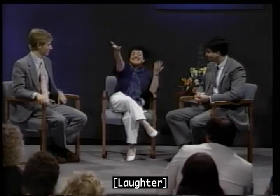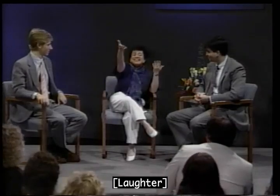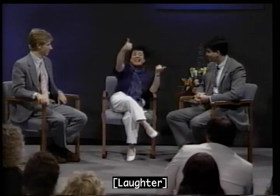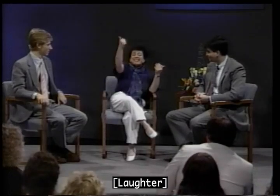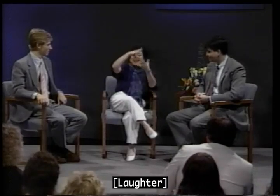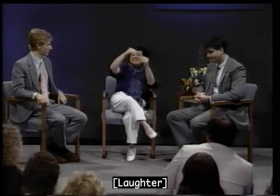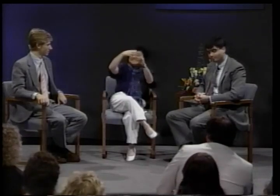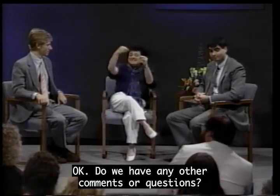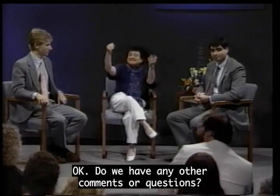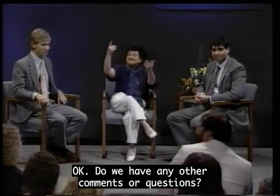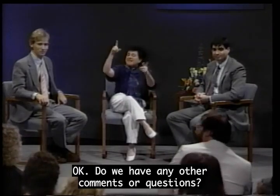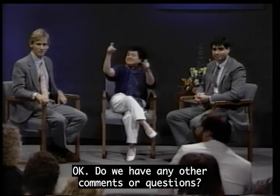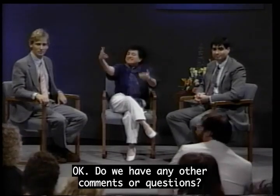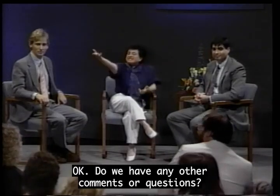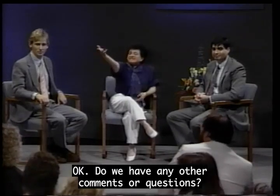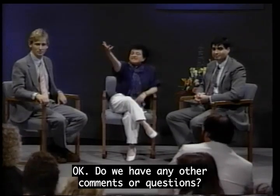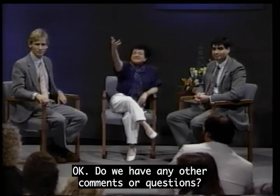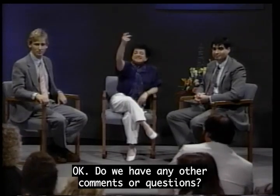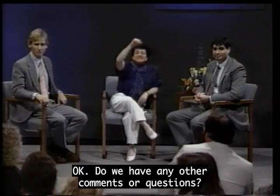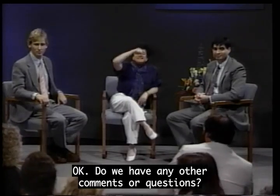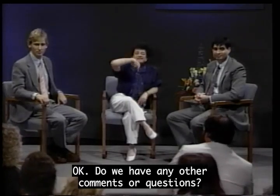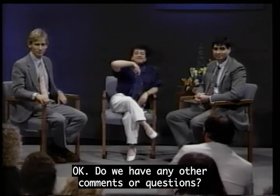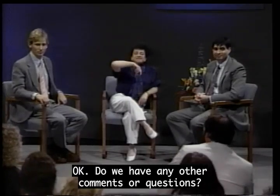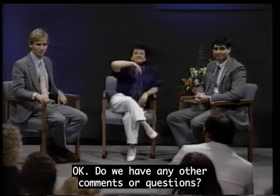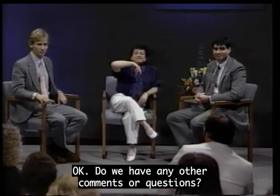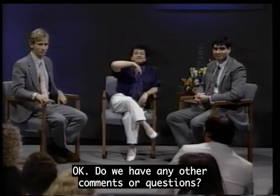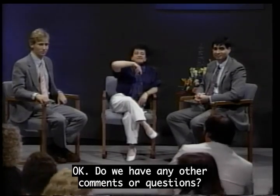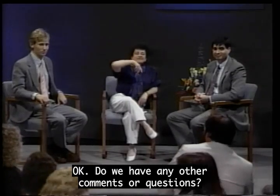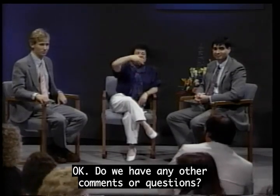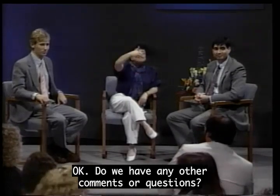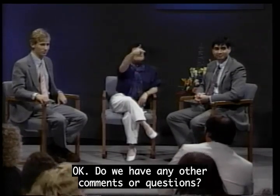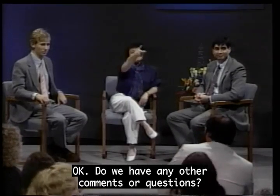Okay. Do we have any other comments or questions?